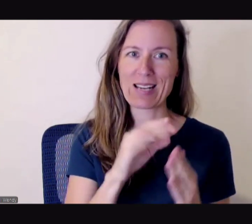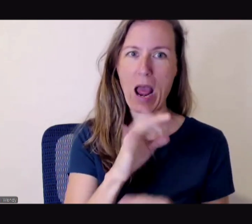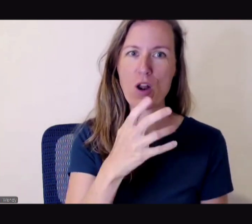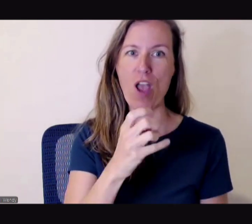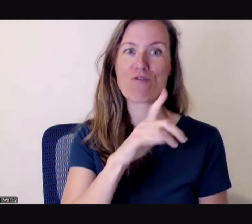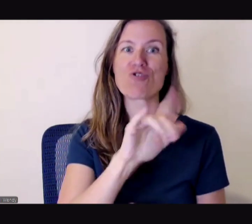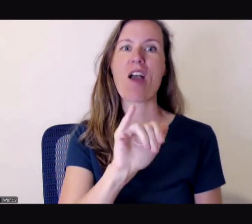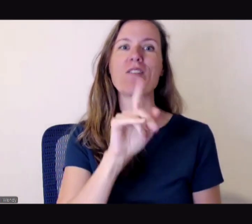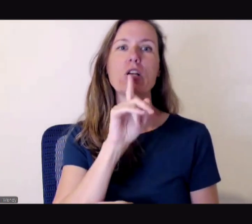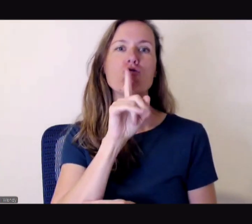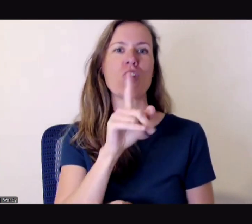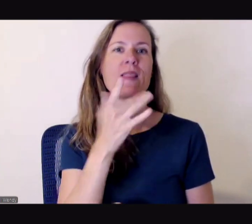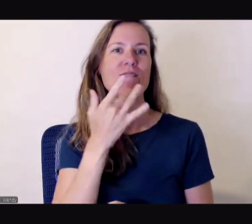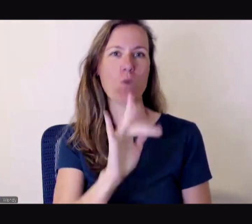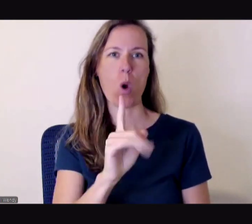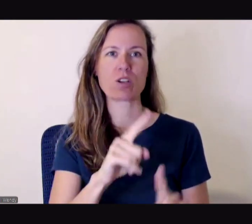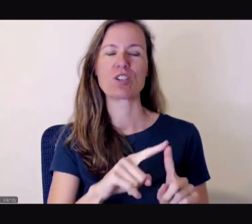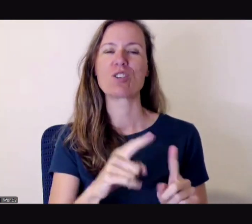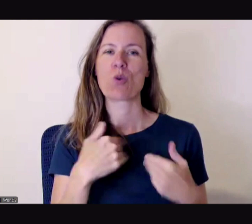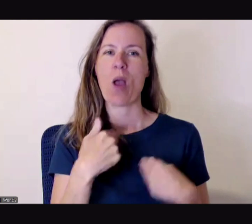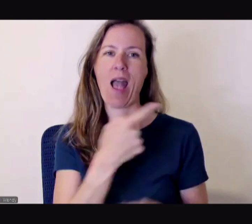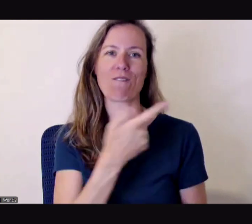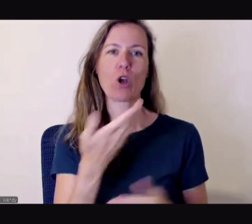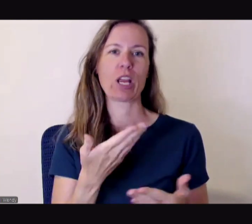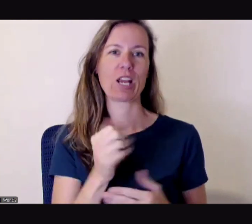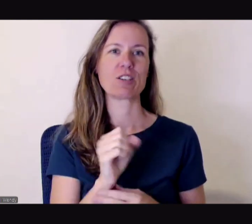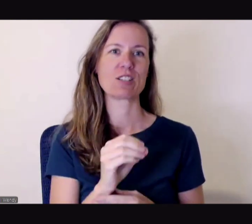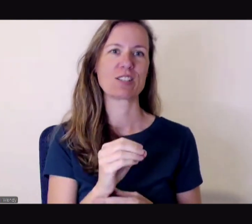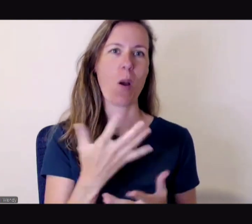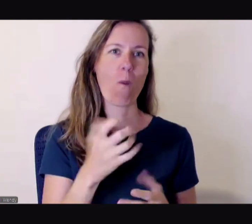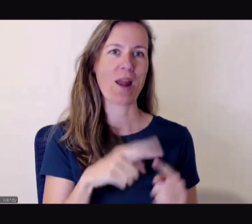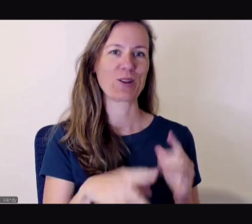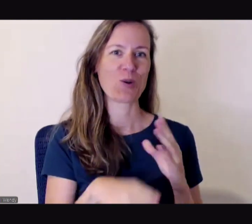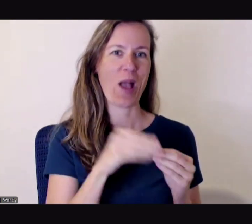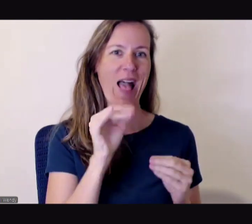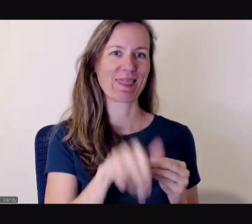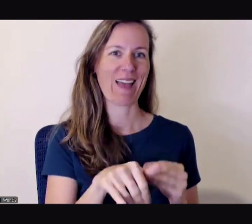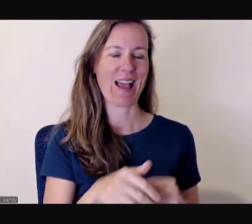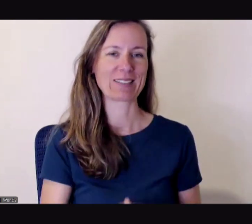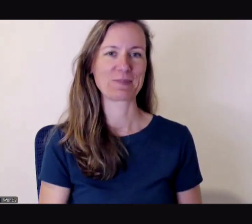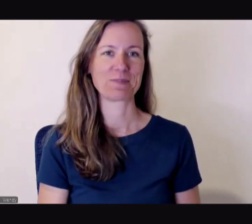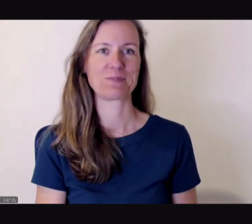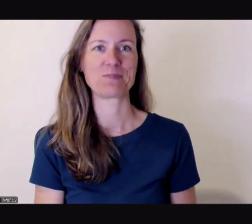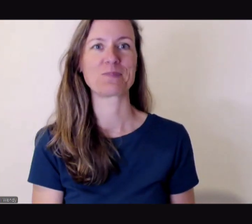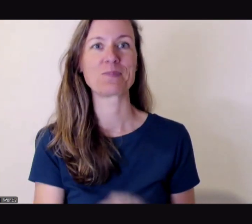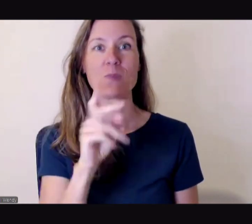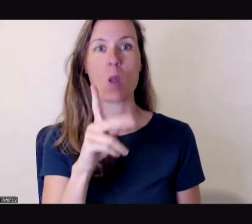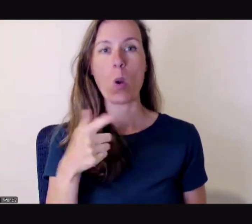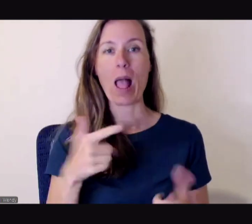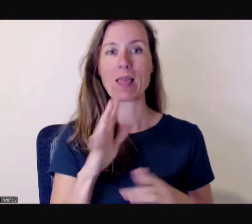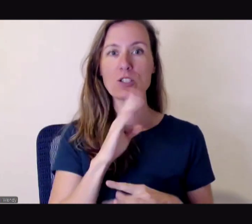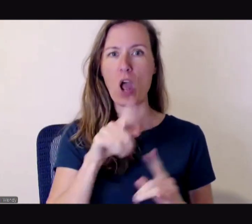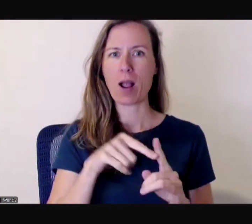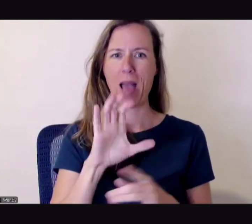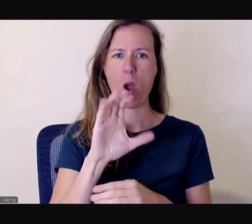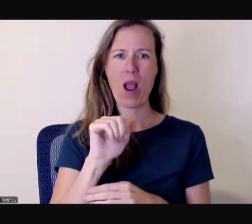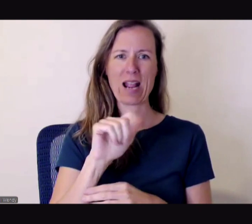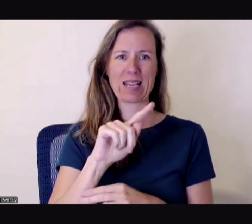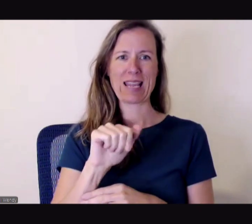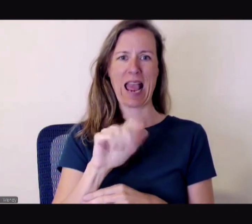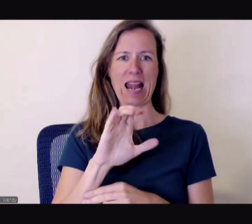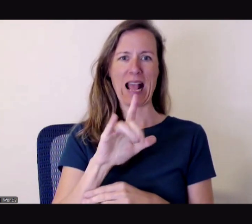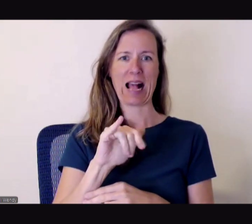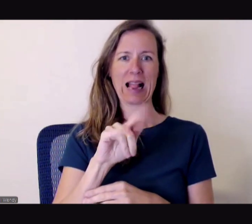fortunate and lucky to have her here. So I wanted to add that. Let's talk about catalytic converter thefts. We had 5